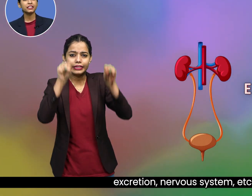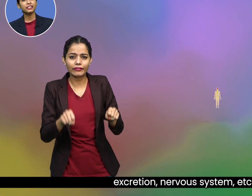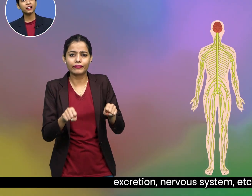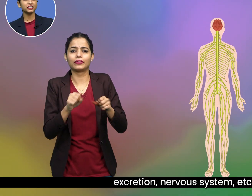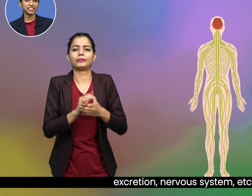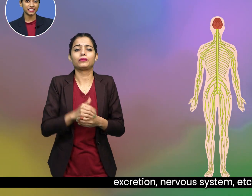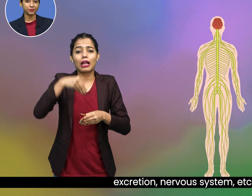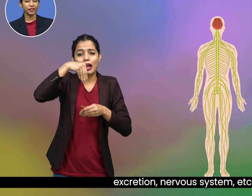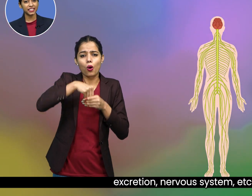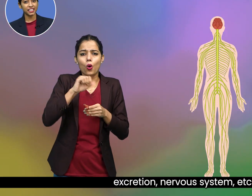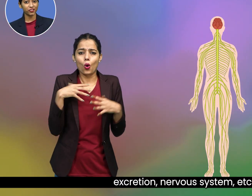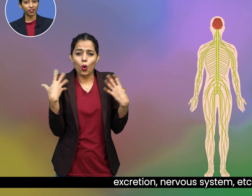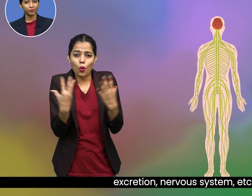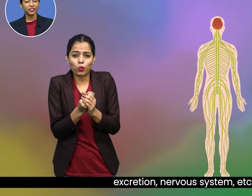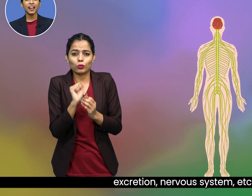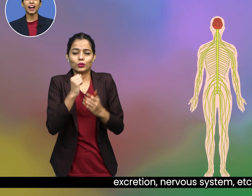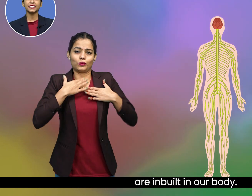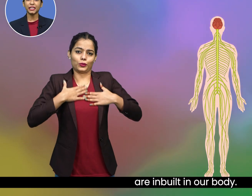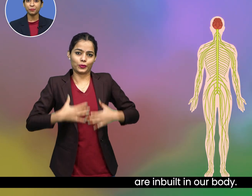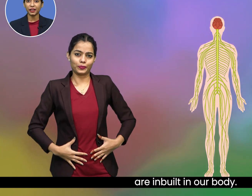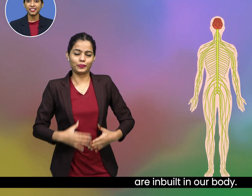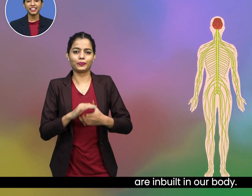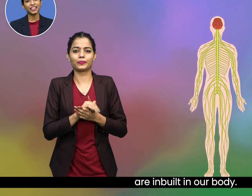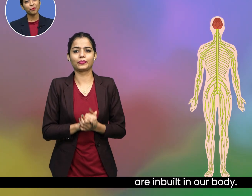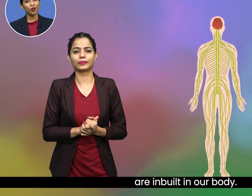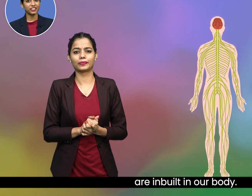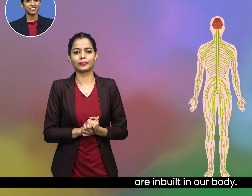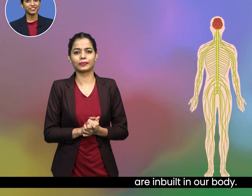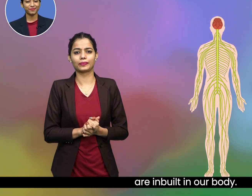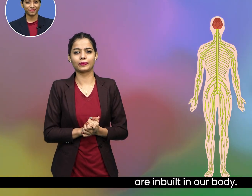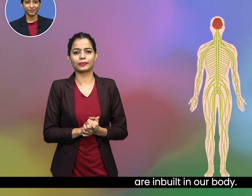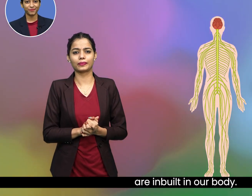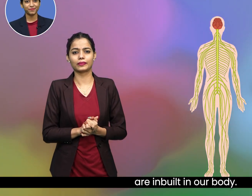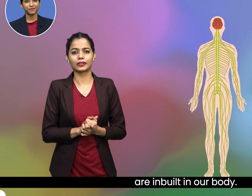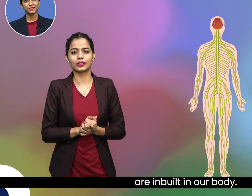excretion, nervous system, etc. are inbuilt in our body.